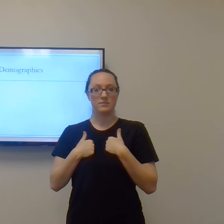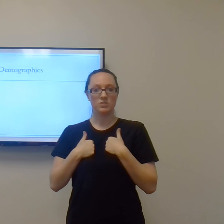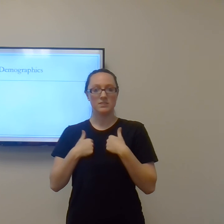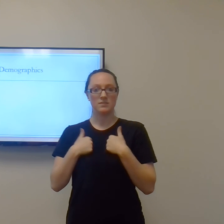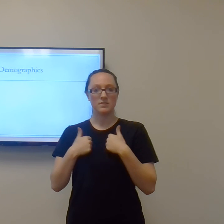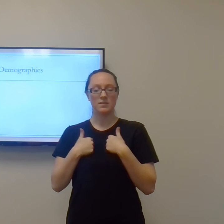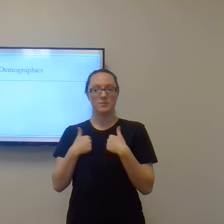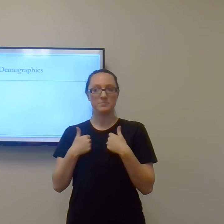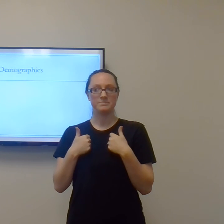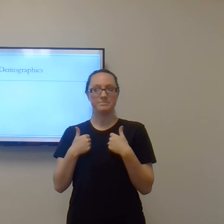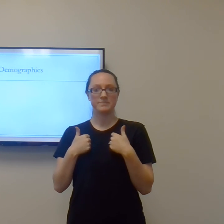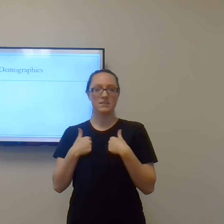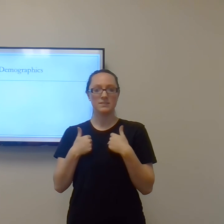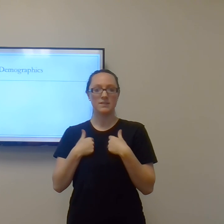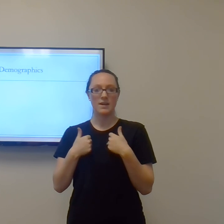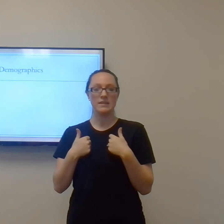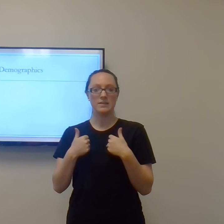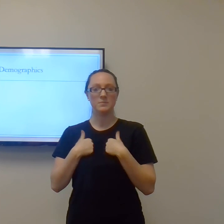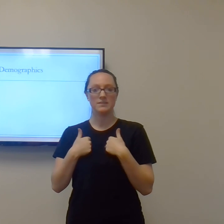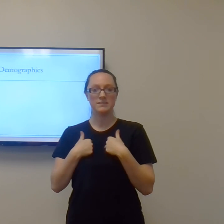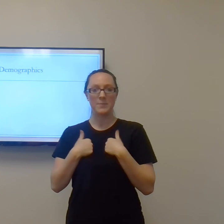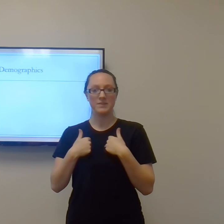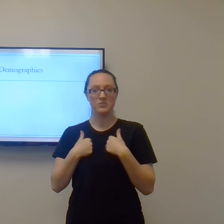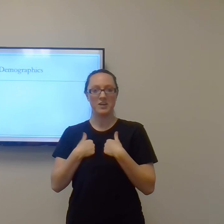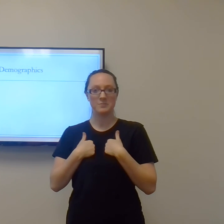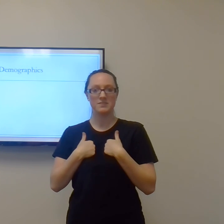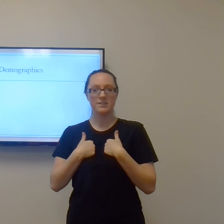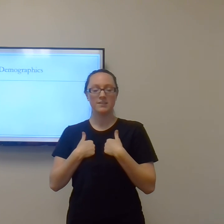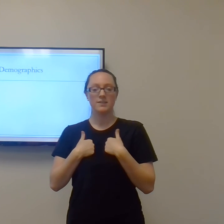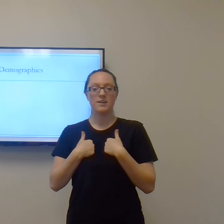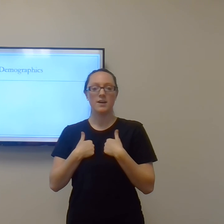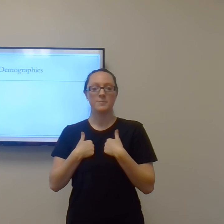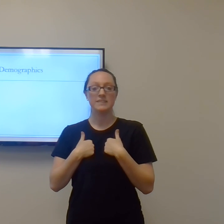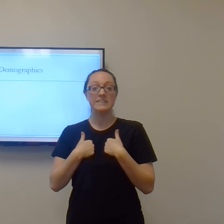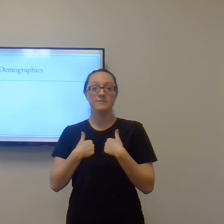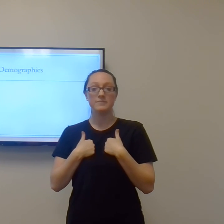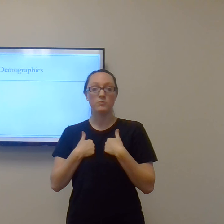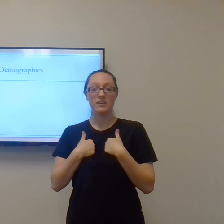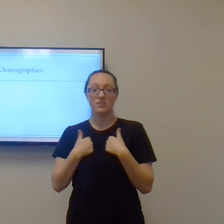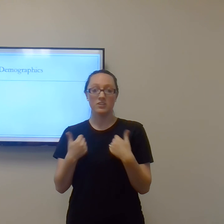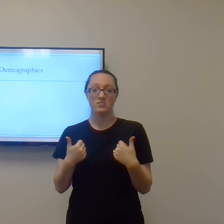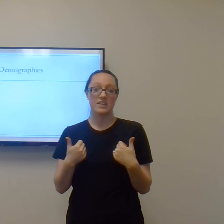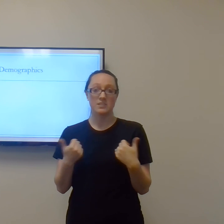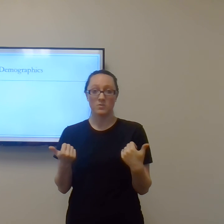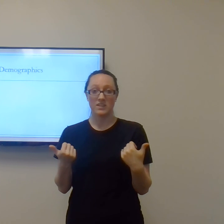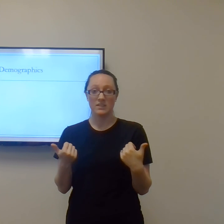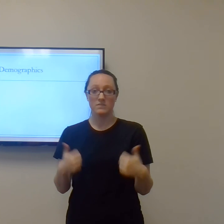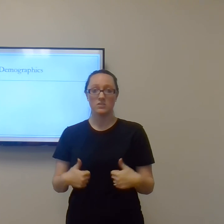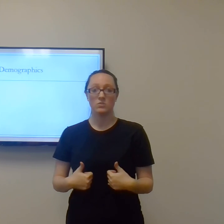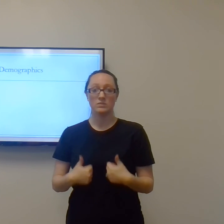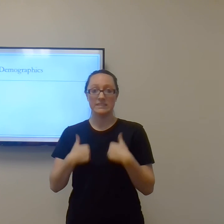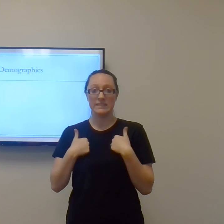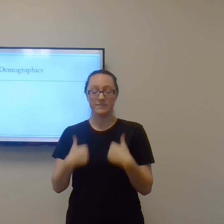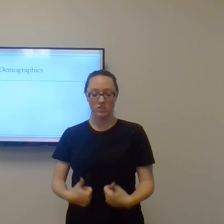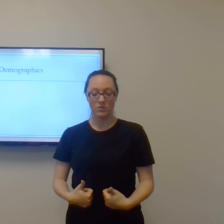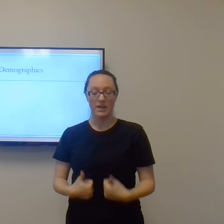just not hit it, but tap it a few times. Live where, you could also ask them where they live. So live is going